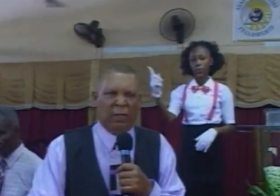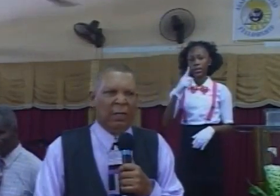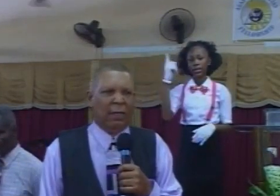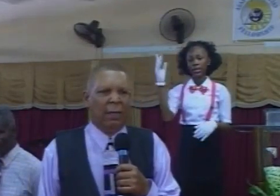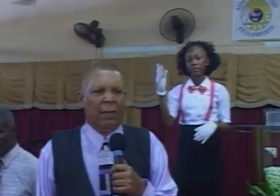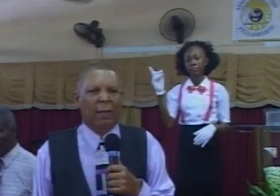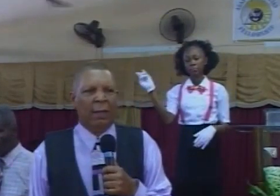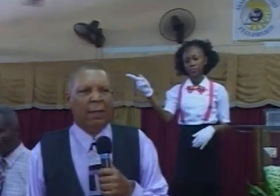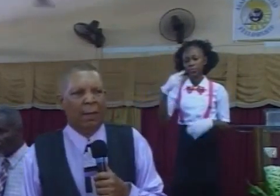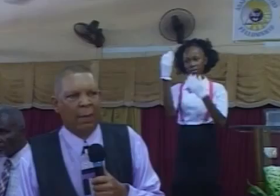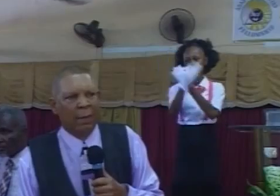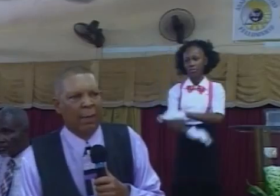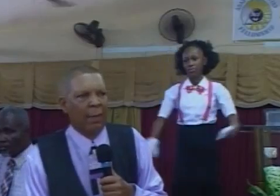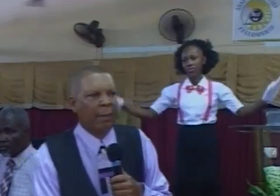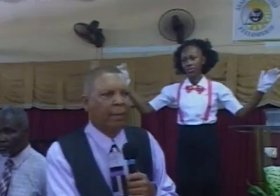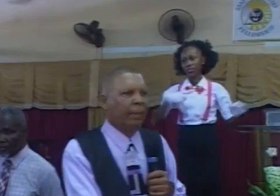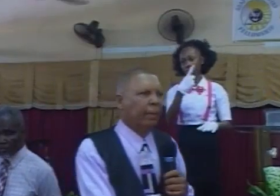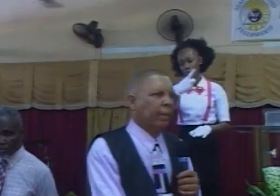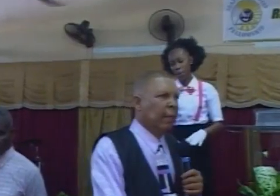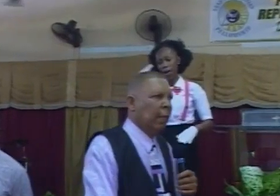ground.